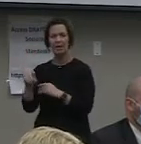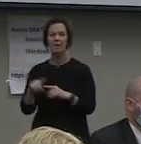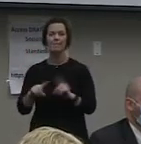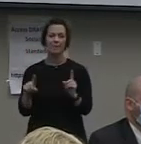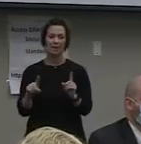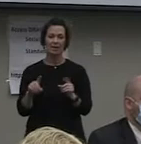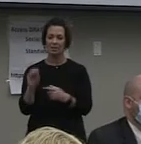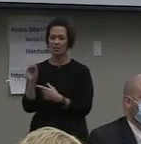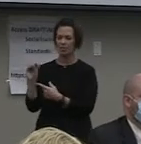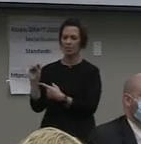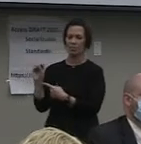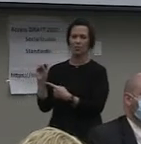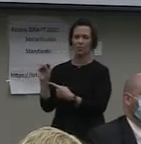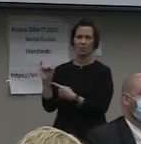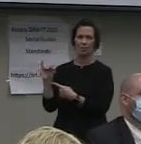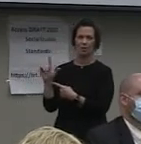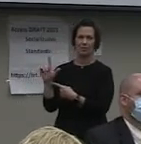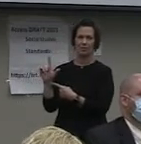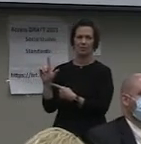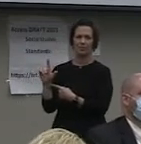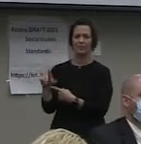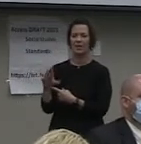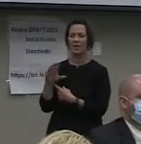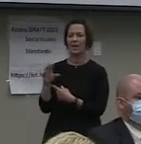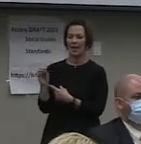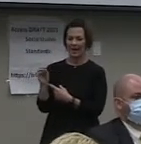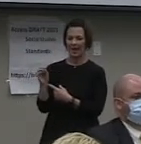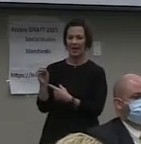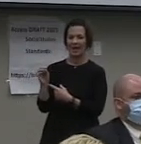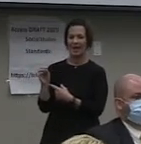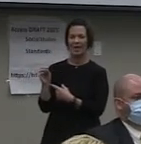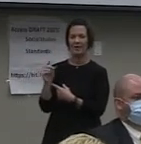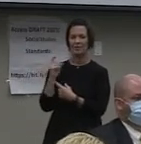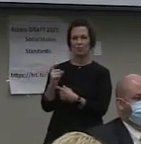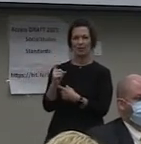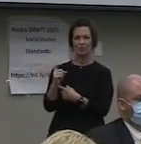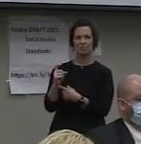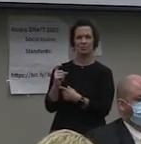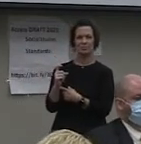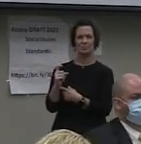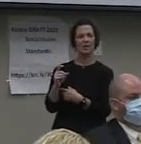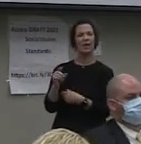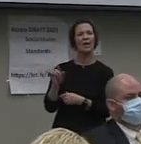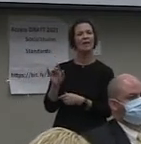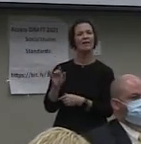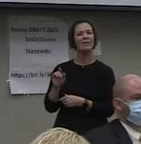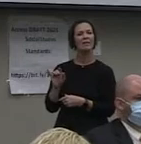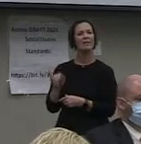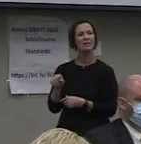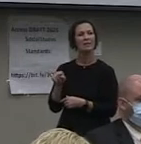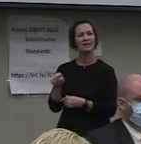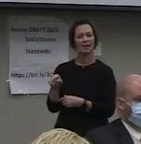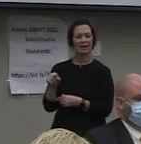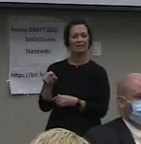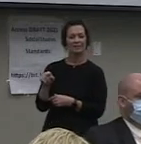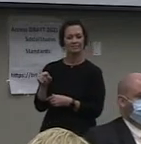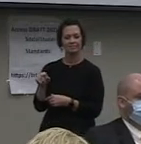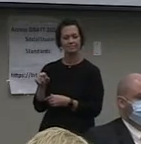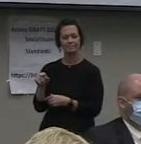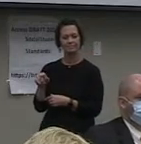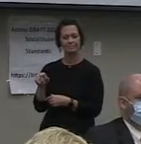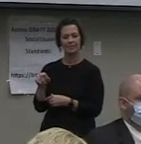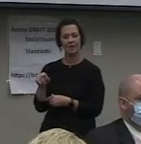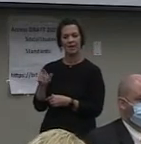influence of oil and the influence of corruption, things that need to be examined. You know, the history of the